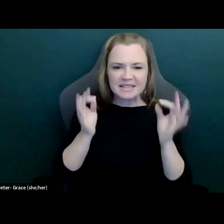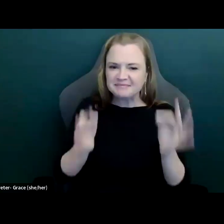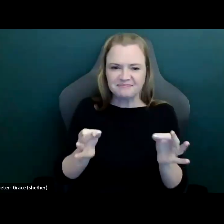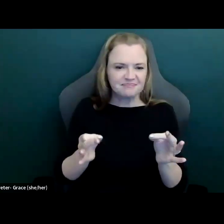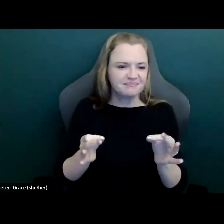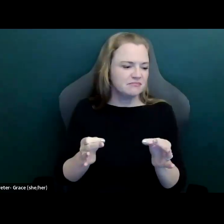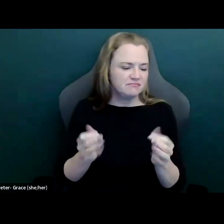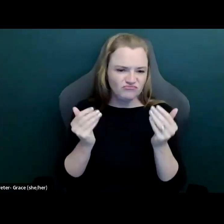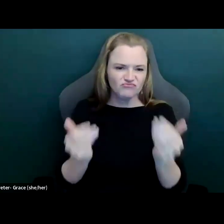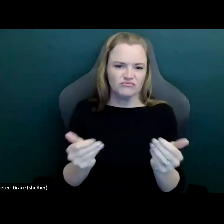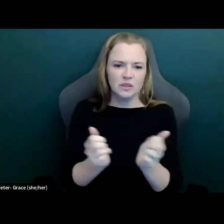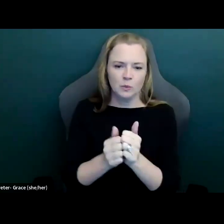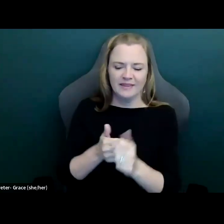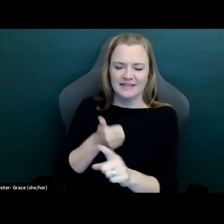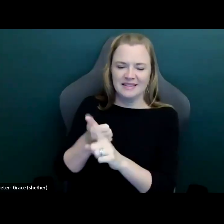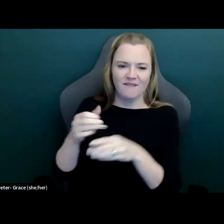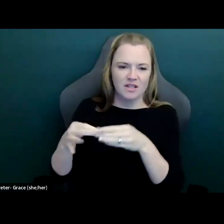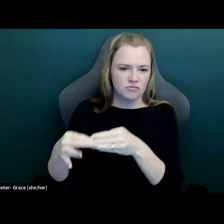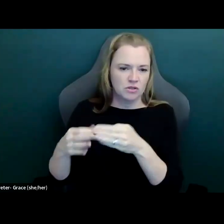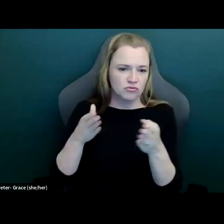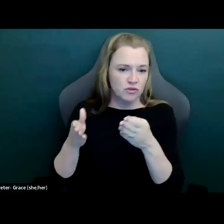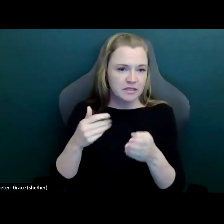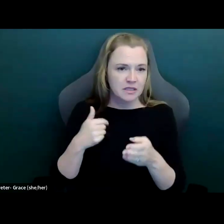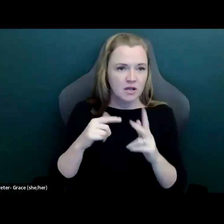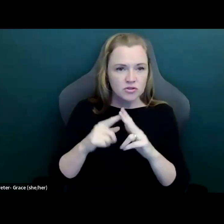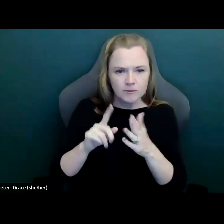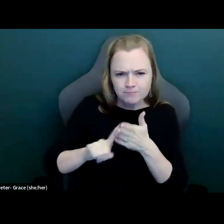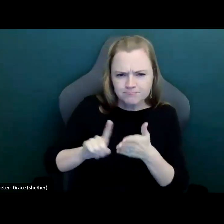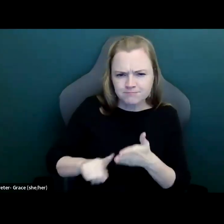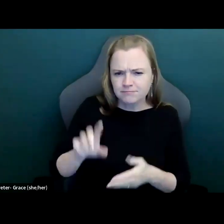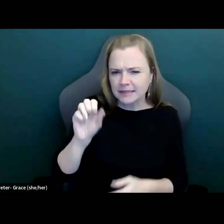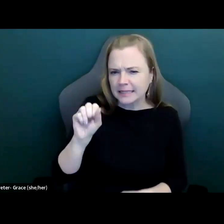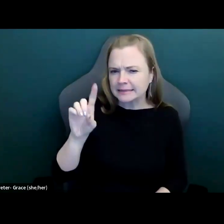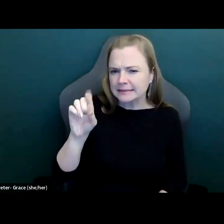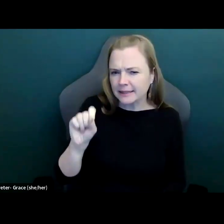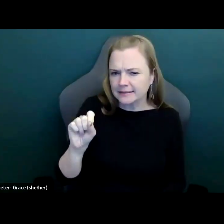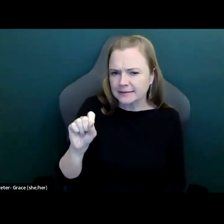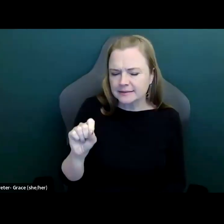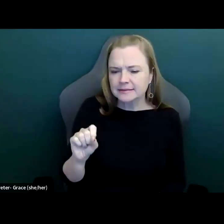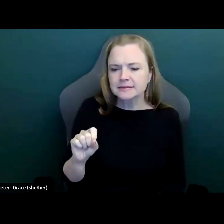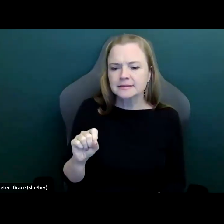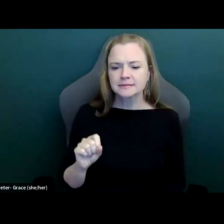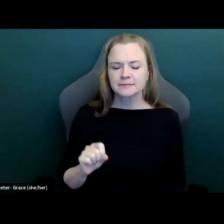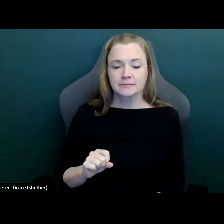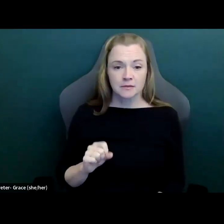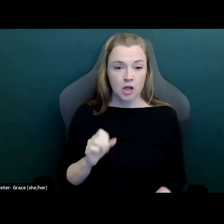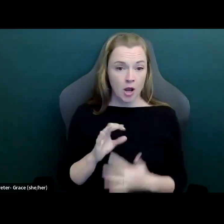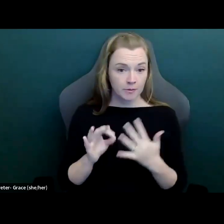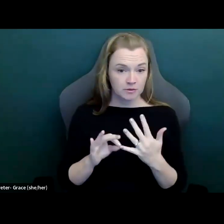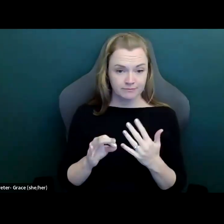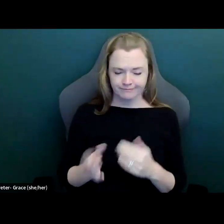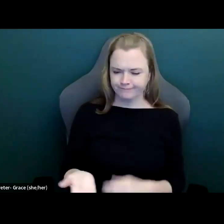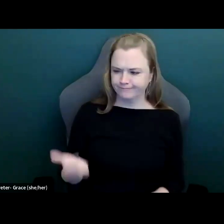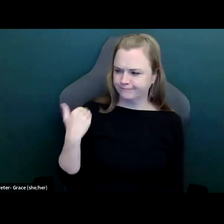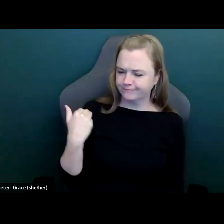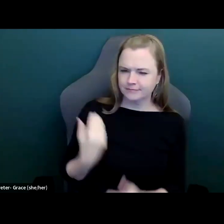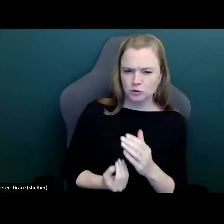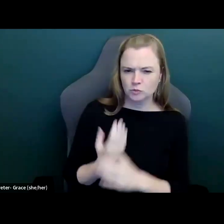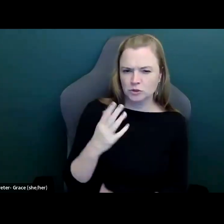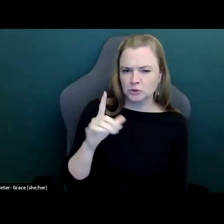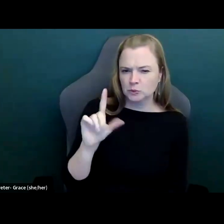services. I began researching the SDS option, self-directed services option, in the spring of